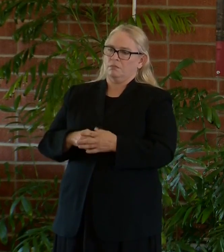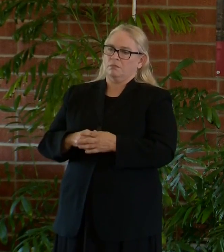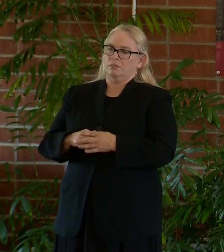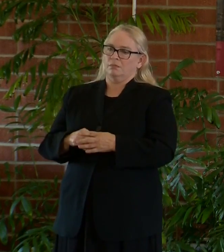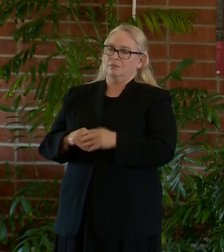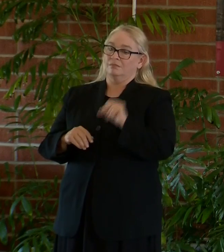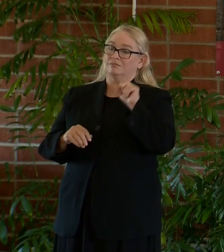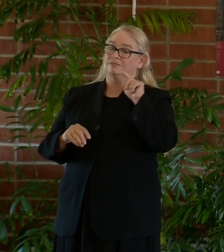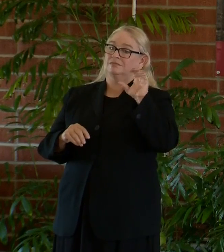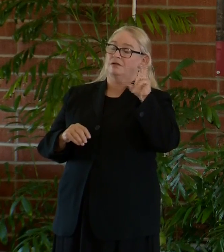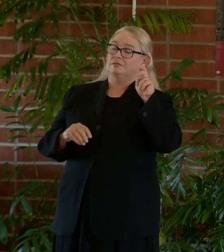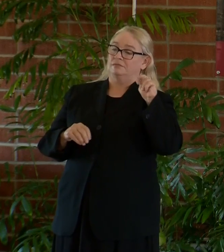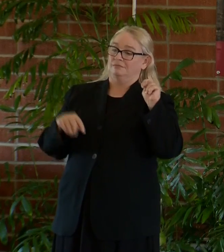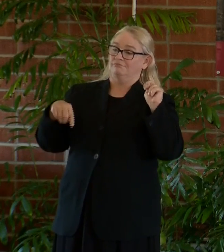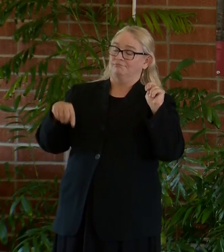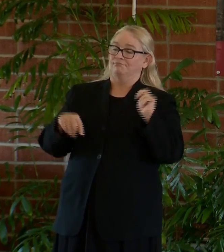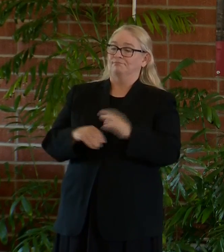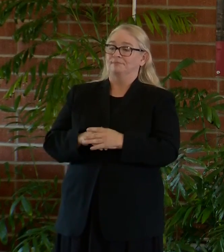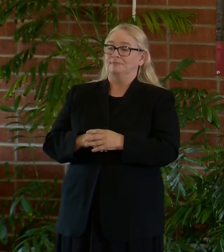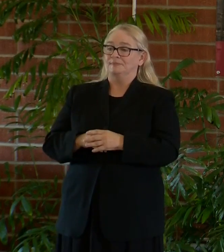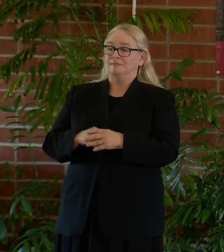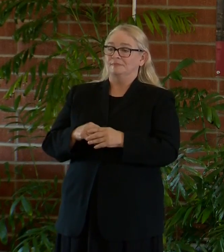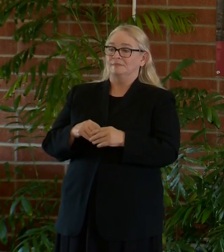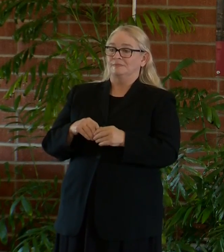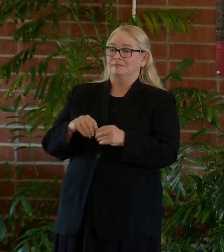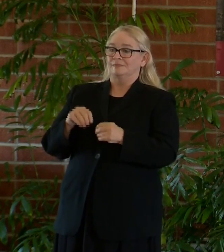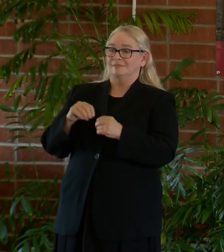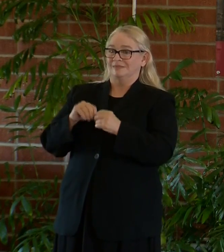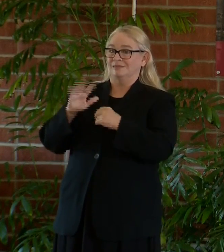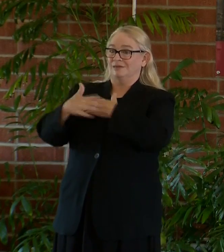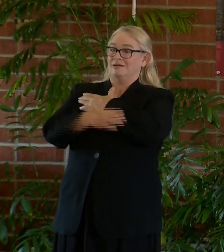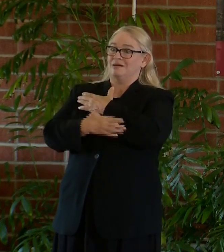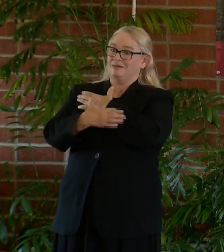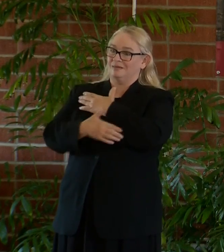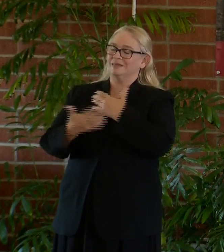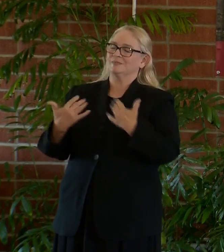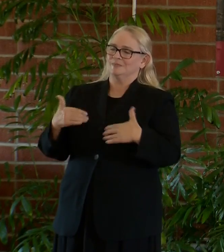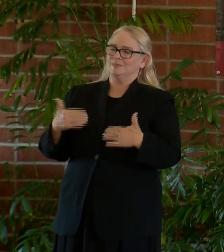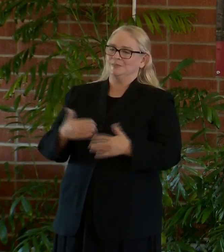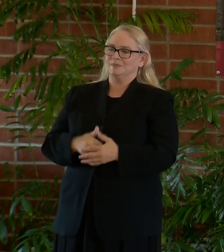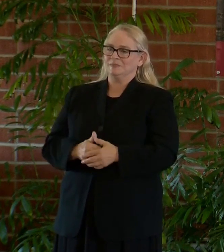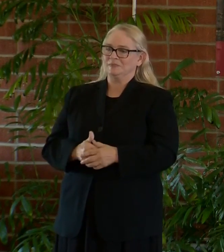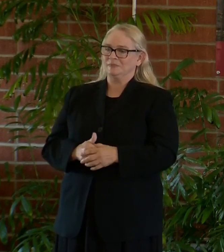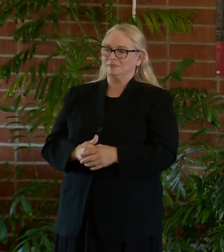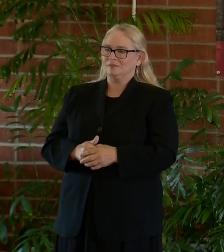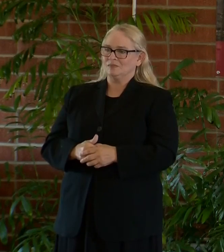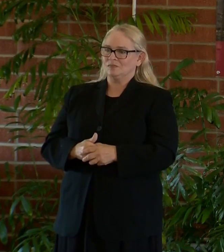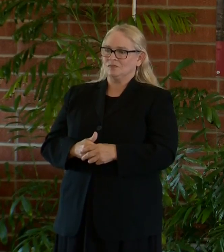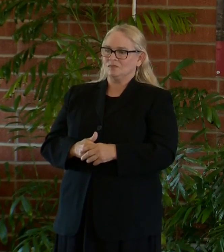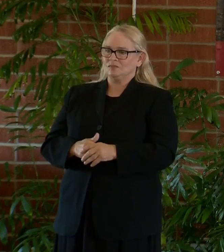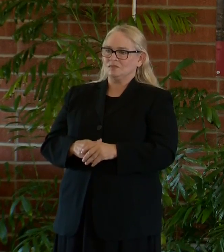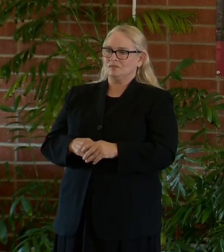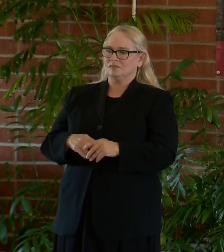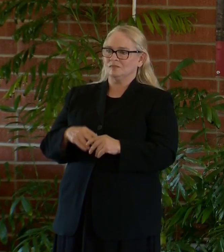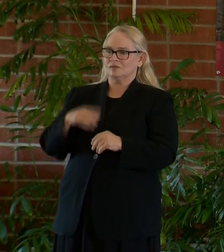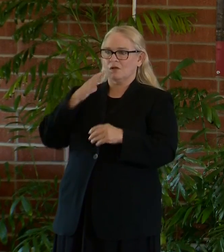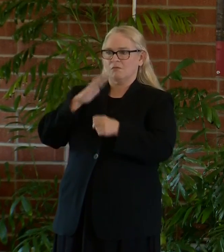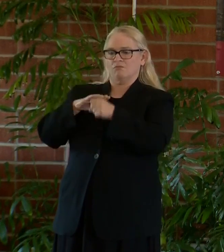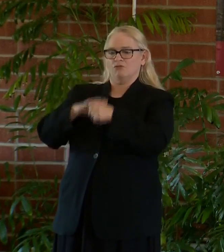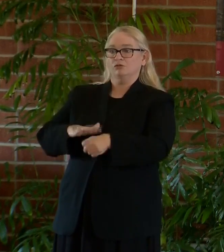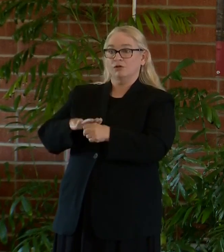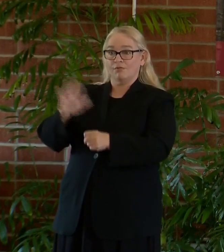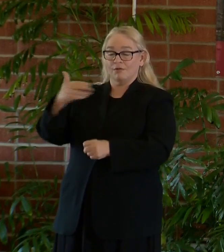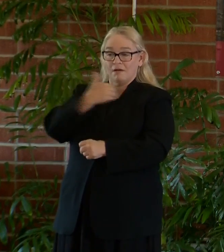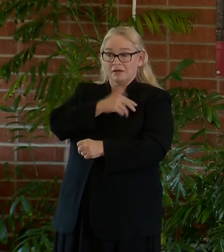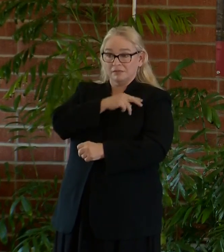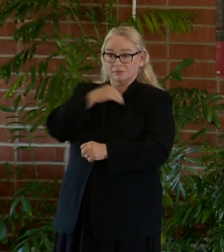that is being challenged currently by staffing pressure in its hospital system, increase